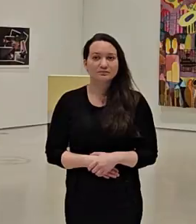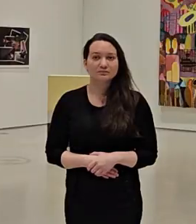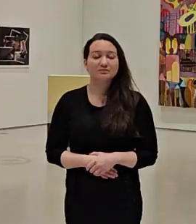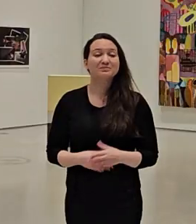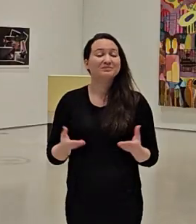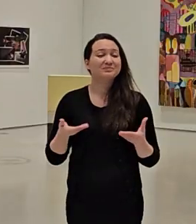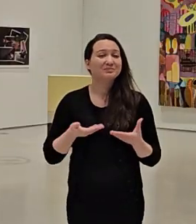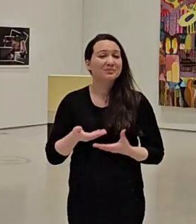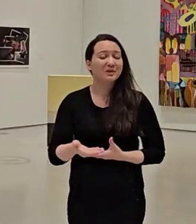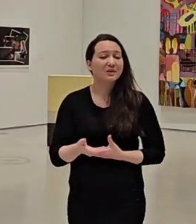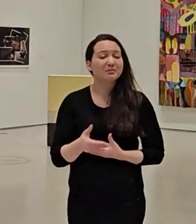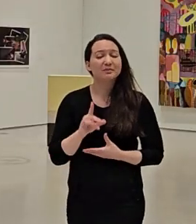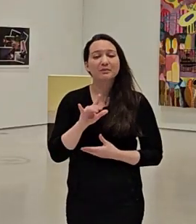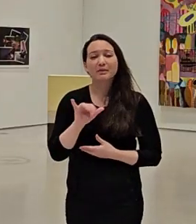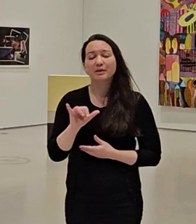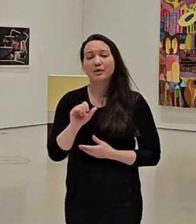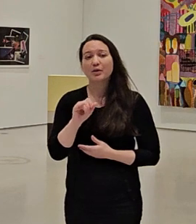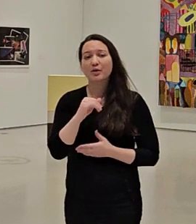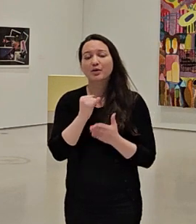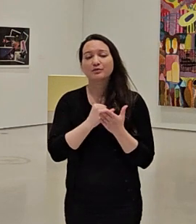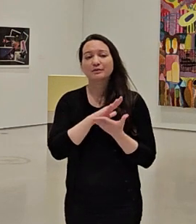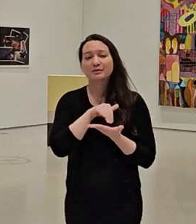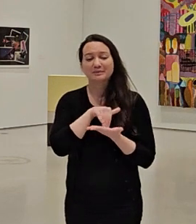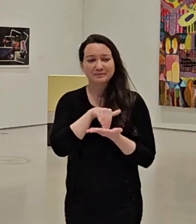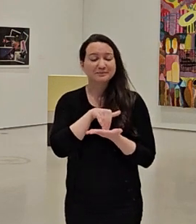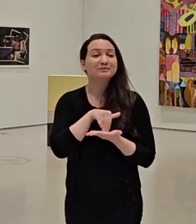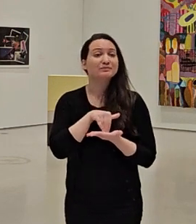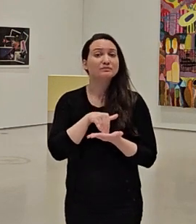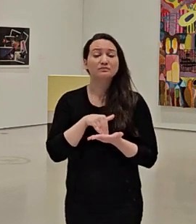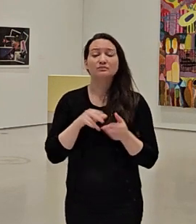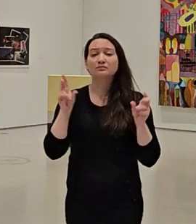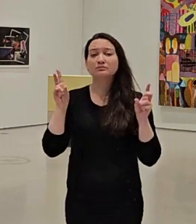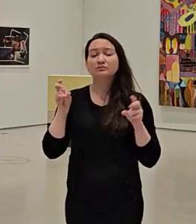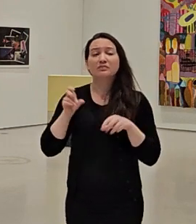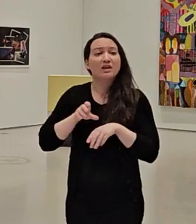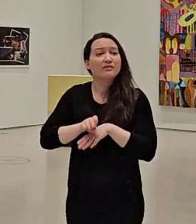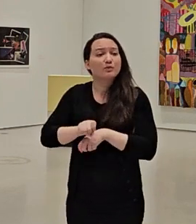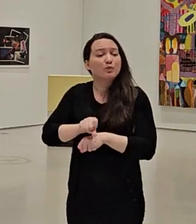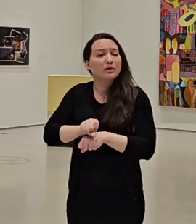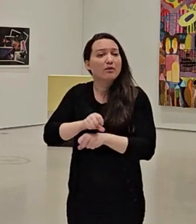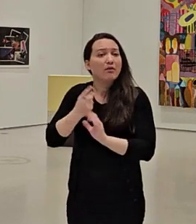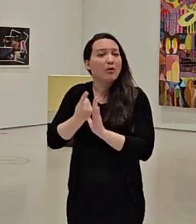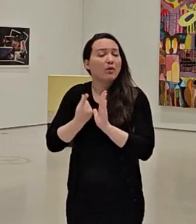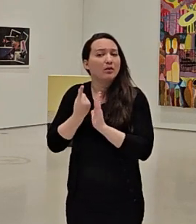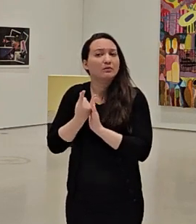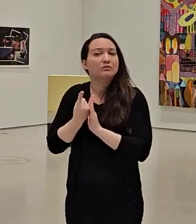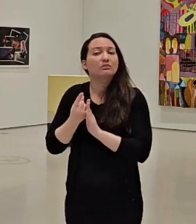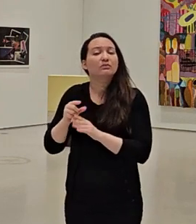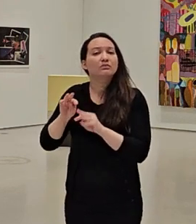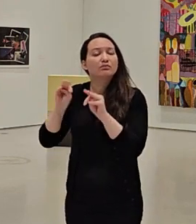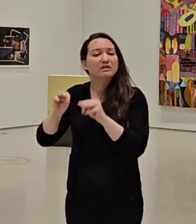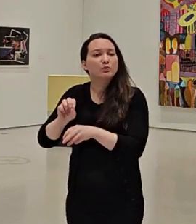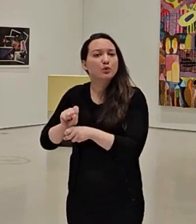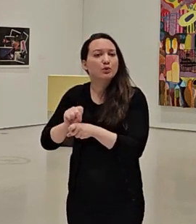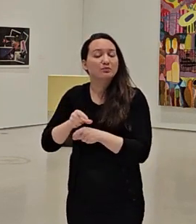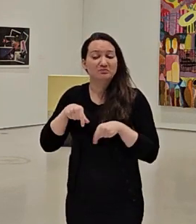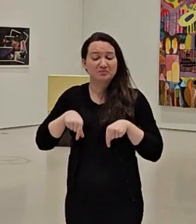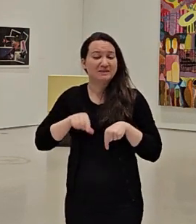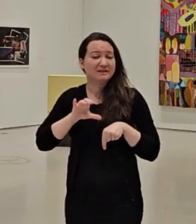Welcome to the Contemporary Arts Center. After work hours includes artworks by museum workers from the CAC over